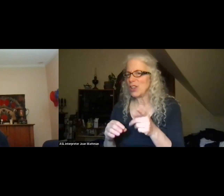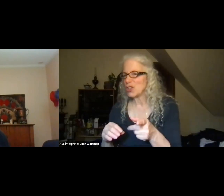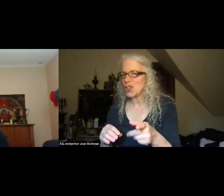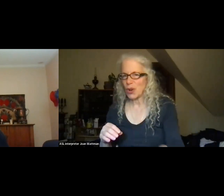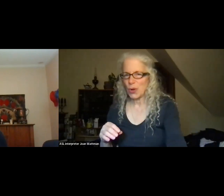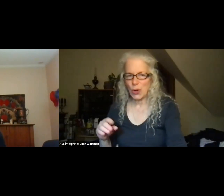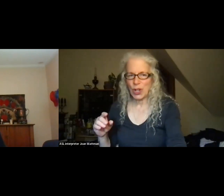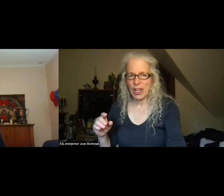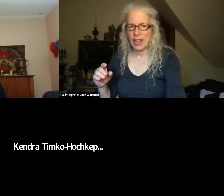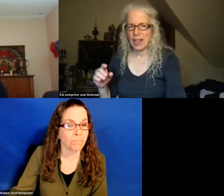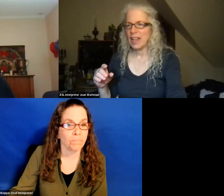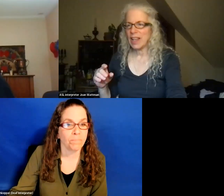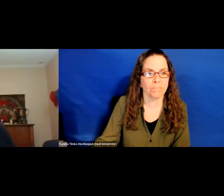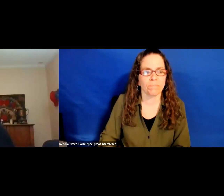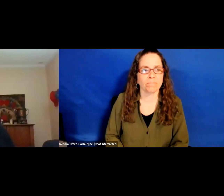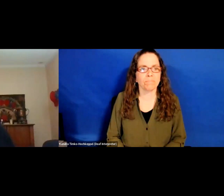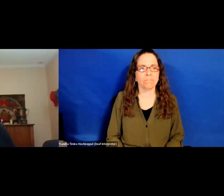work that you're doing, both of you.